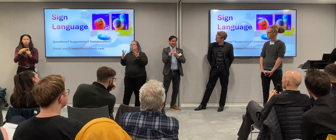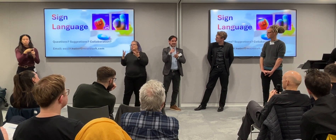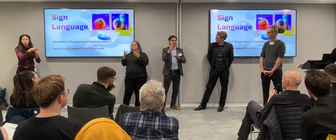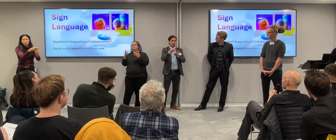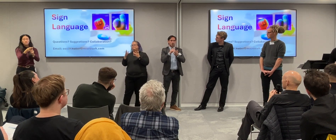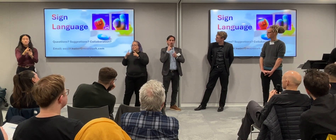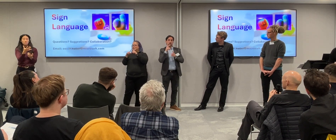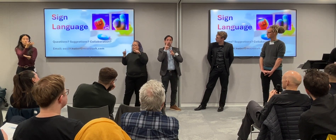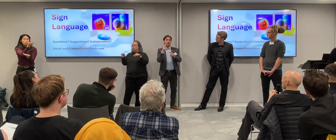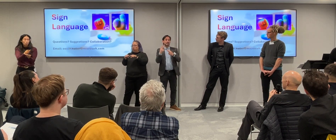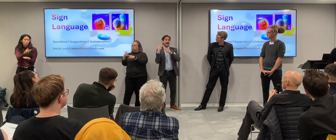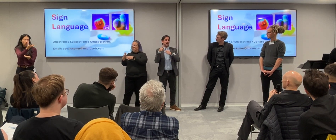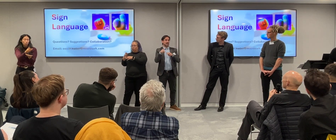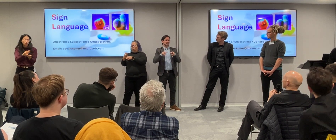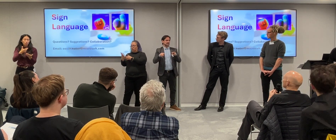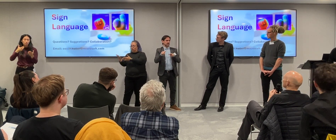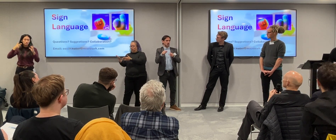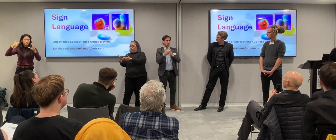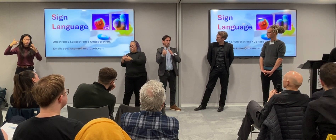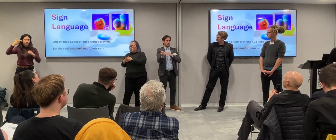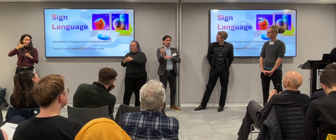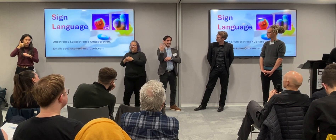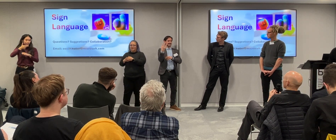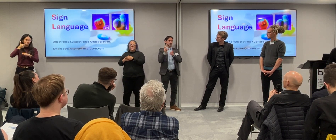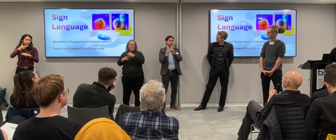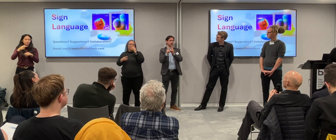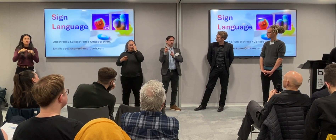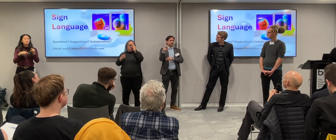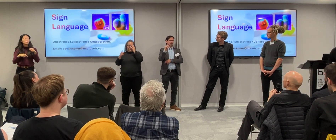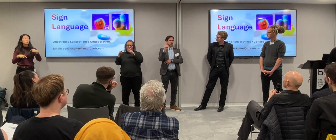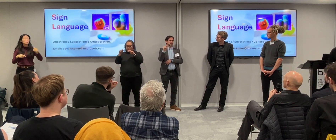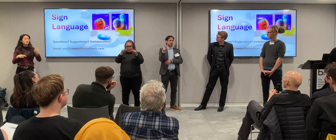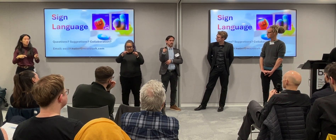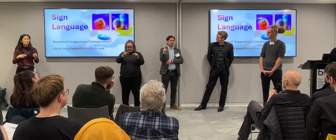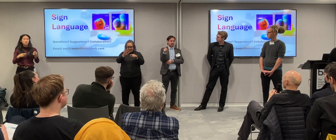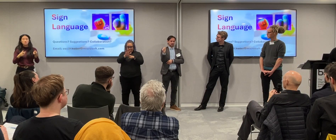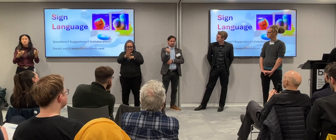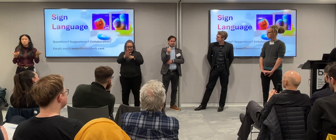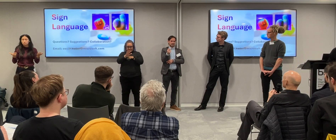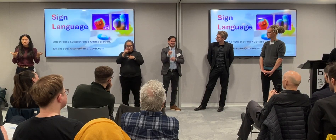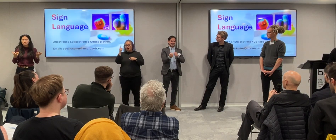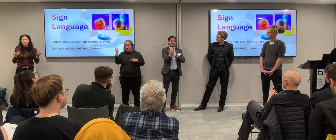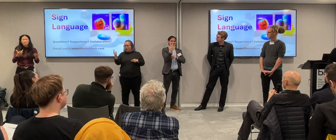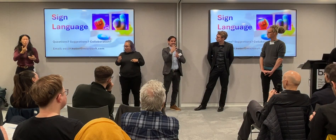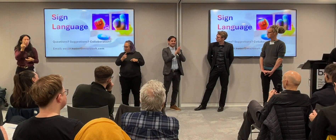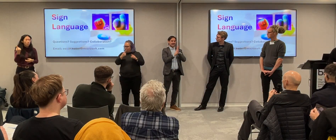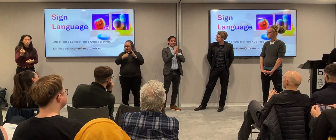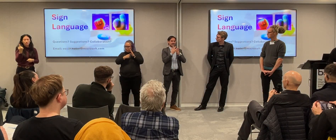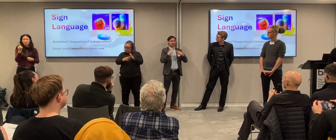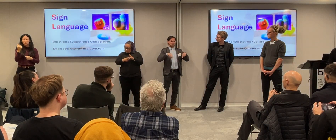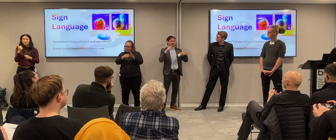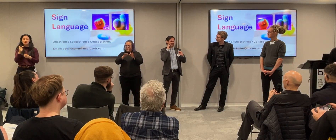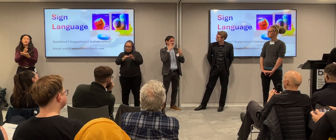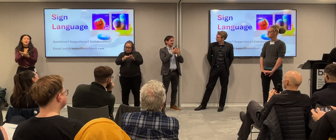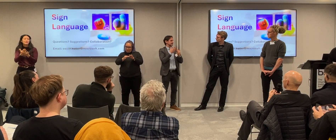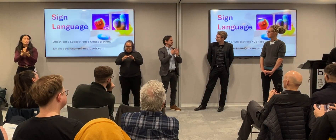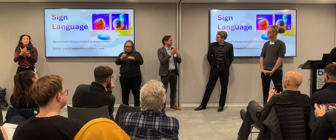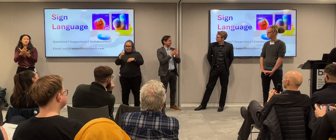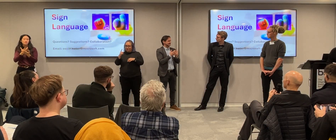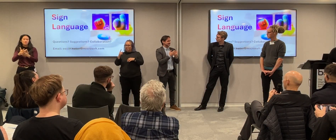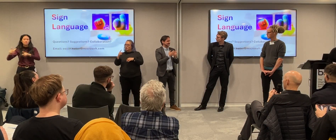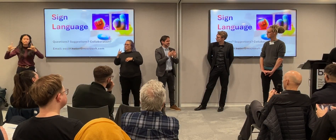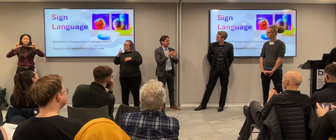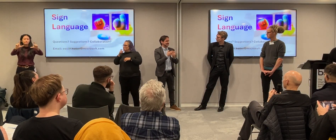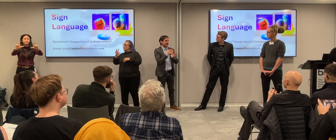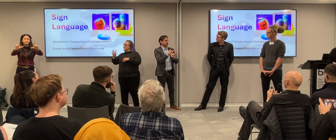share, when you look back at the video, it always shows the interpreter for voiceover, but not the person